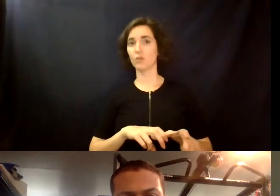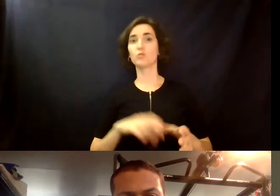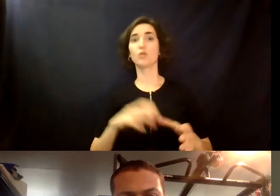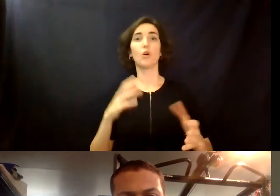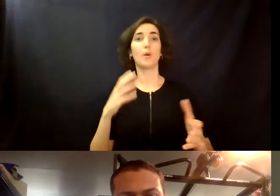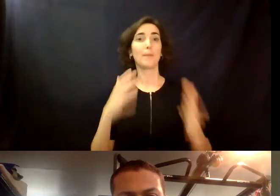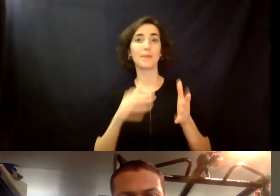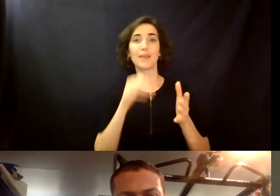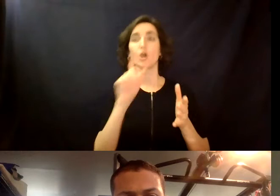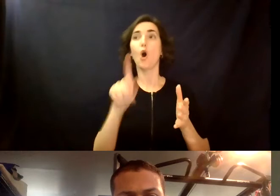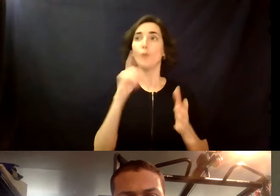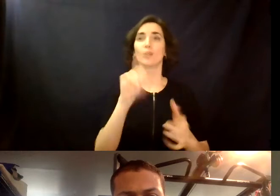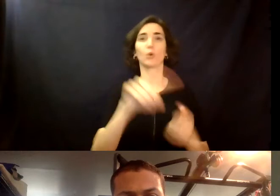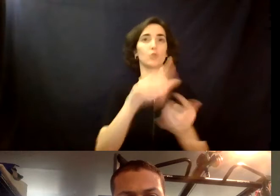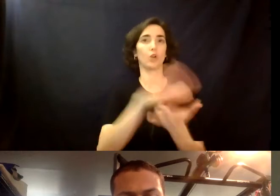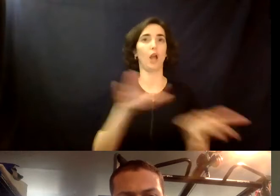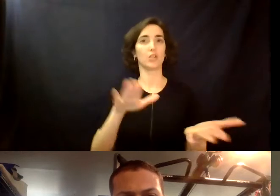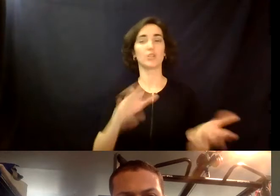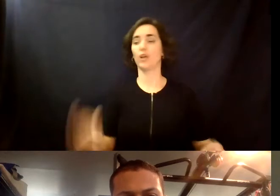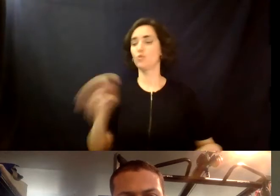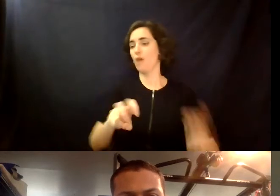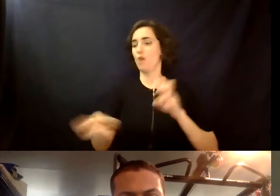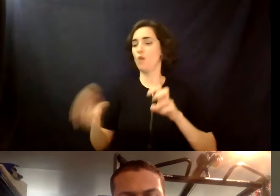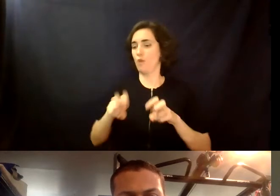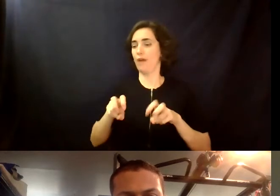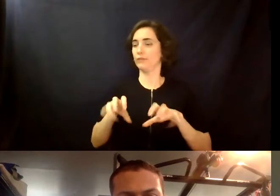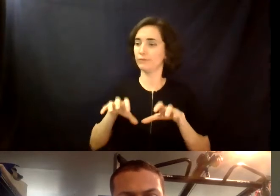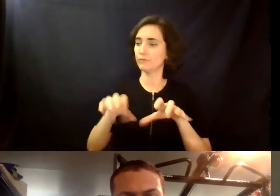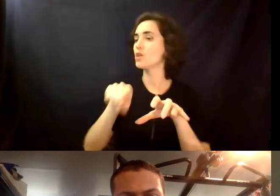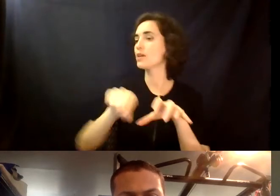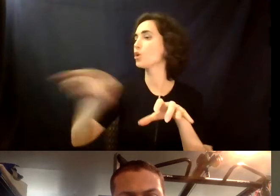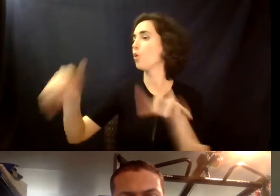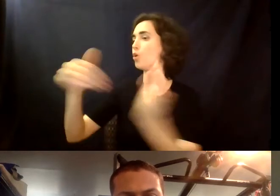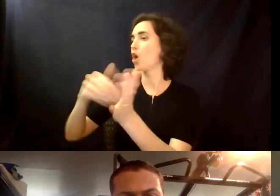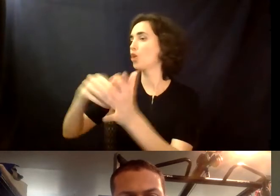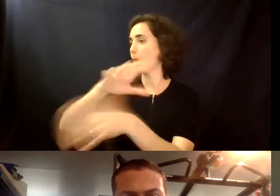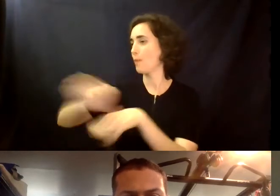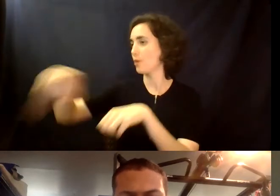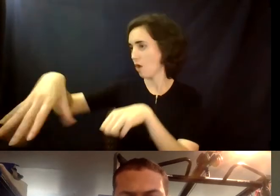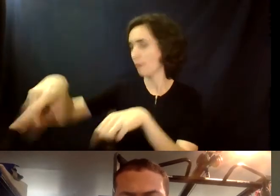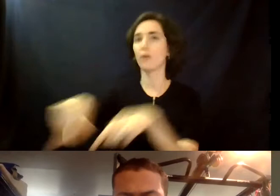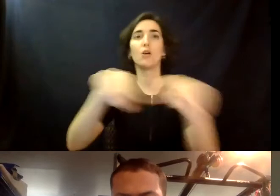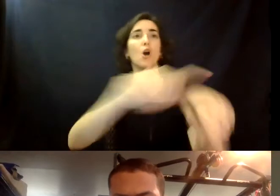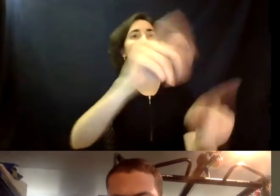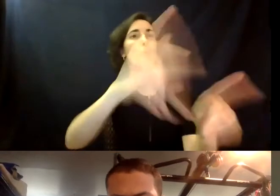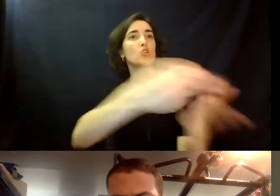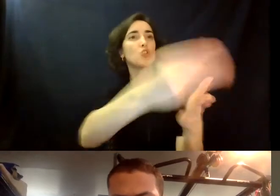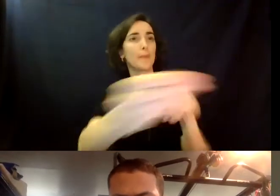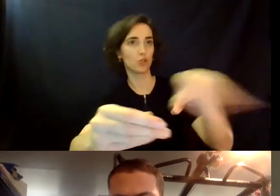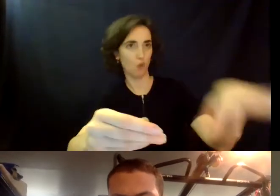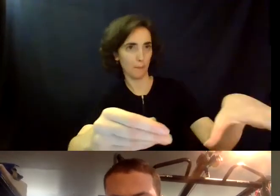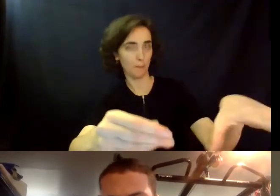specifically for just to go to college. You can be ride with someone that has to go to a doctor's appointment, someone that has to go shopping. So it's not going just to